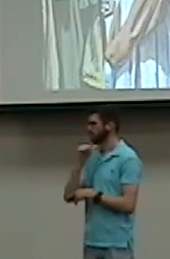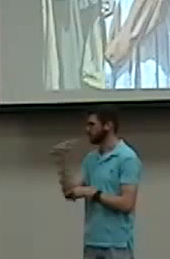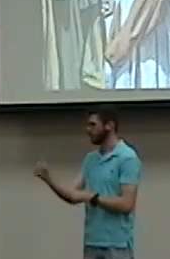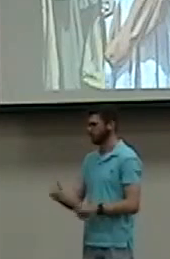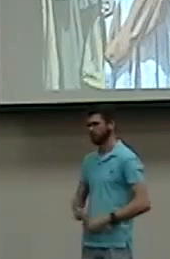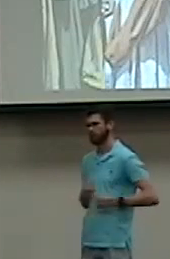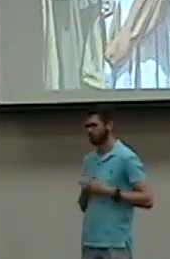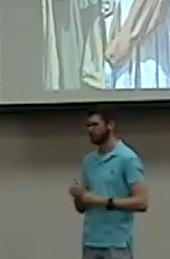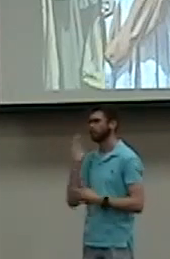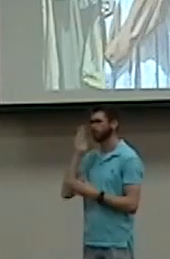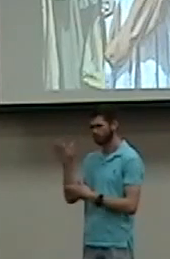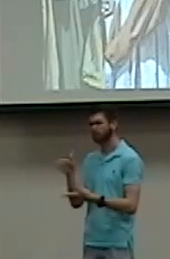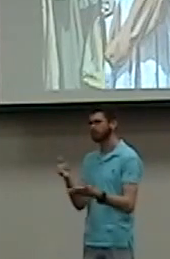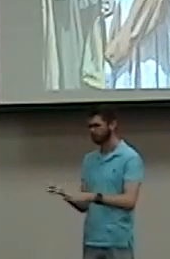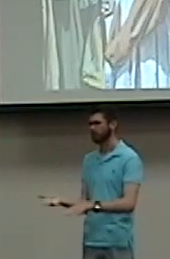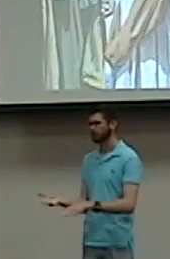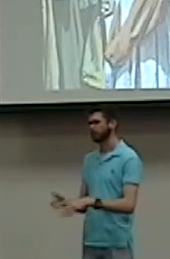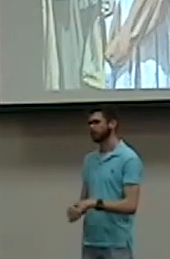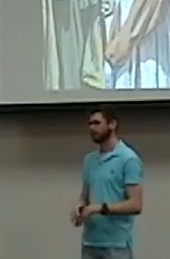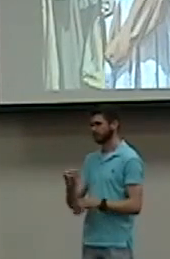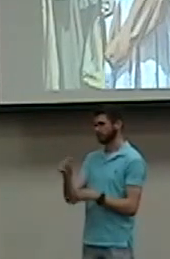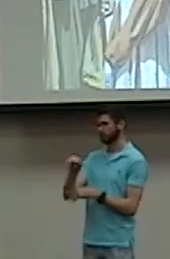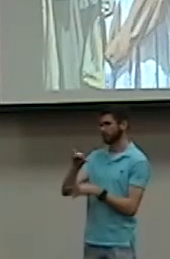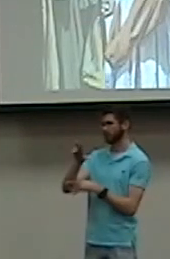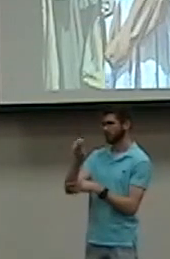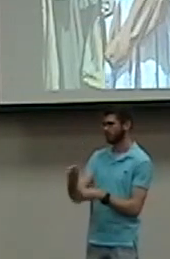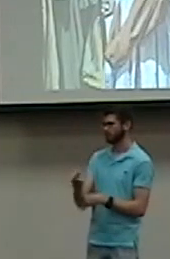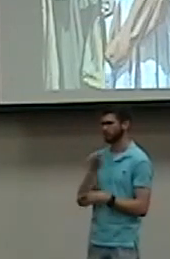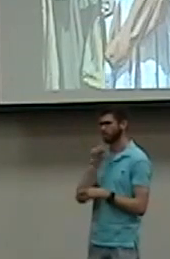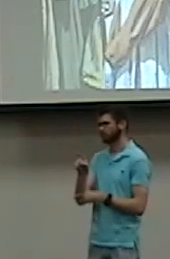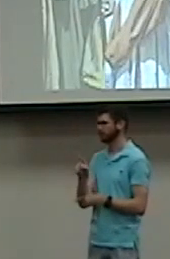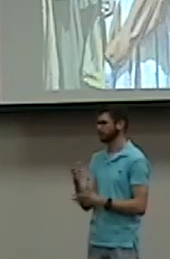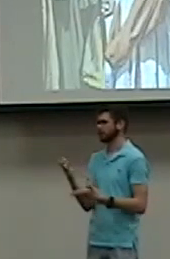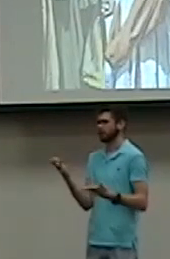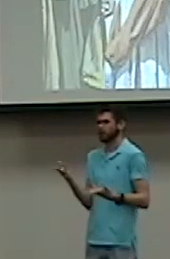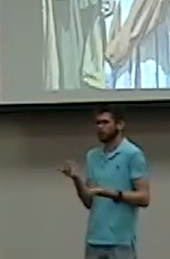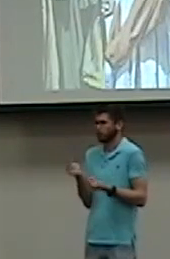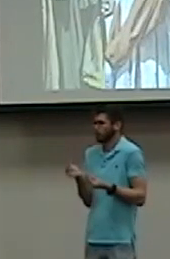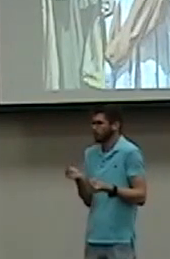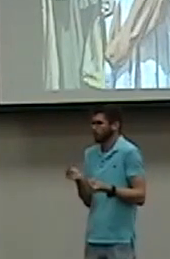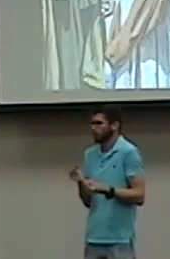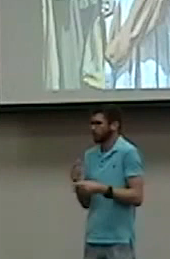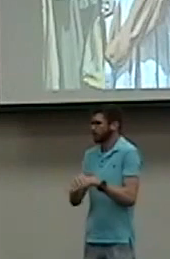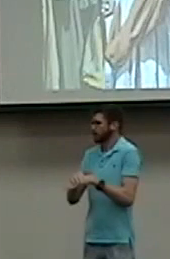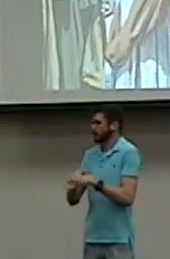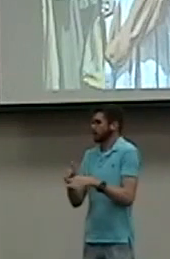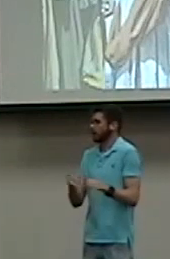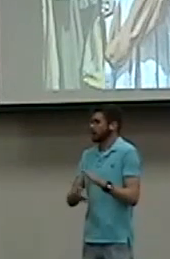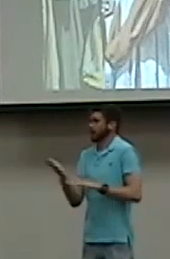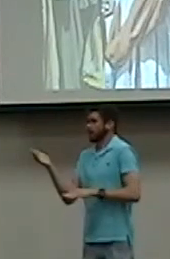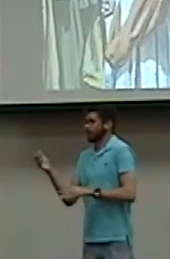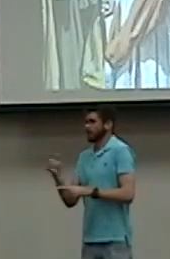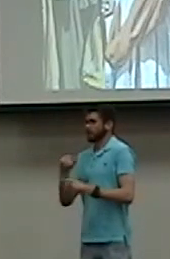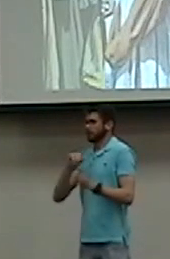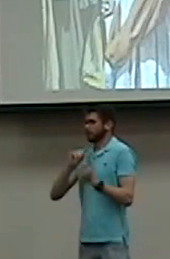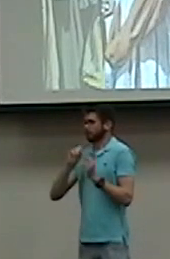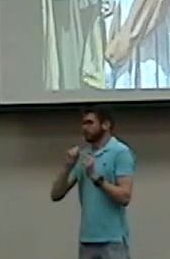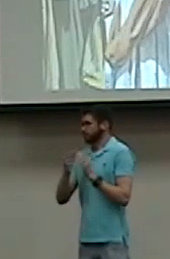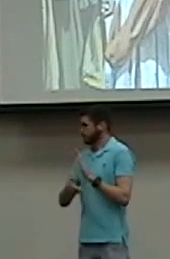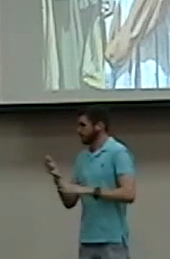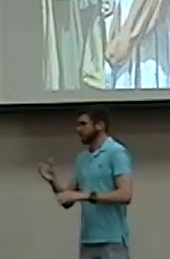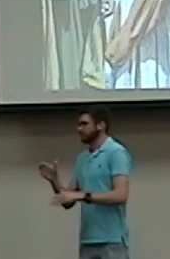die. Jairus, in a moment of desperation, leaves his daughter's bedside. He leaves his